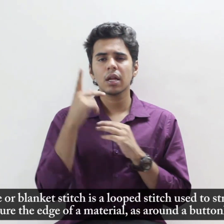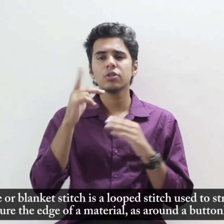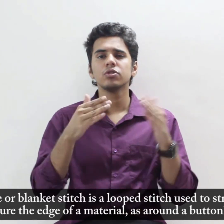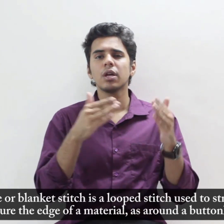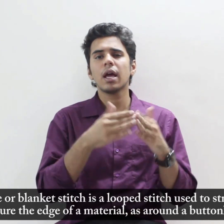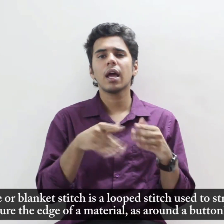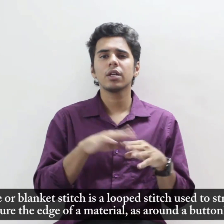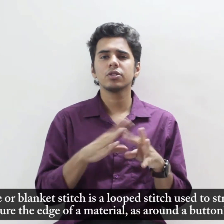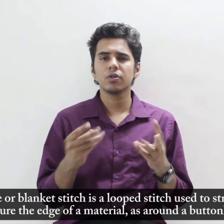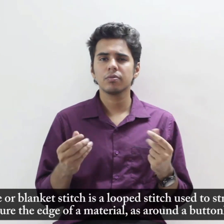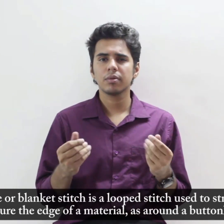around a buttonhole.